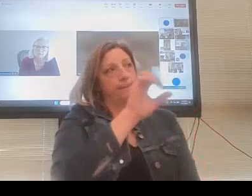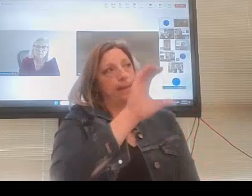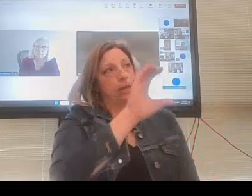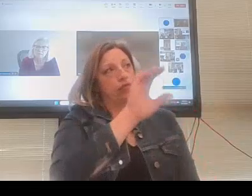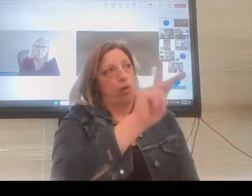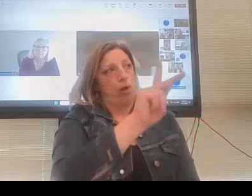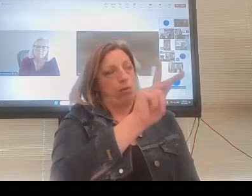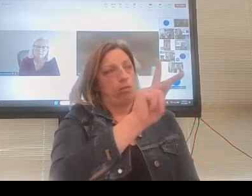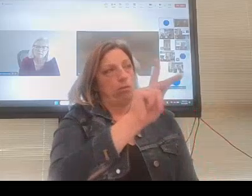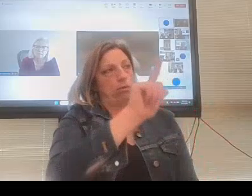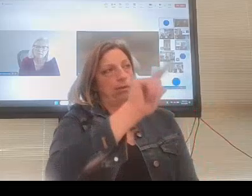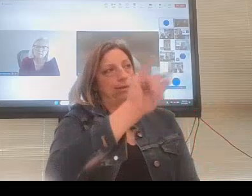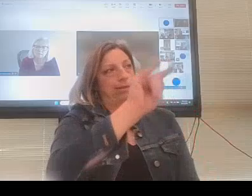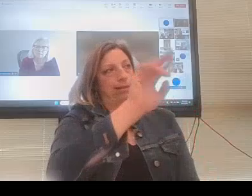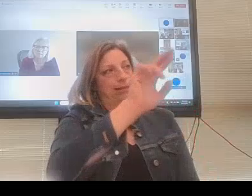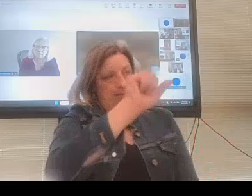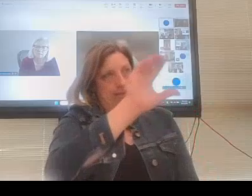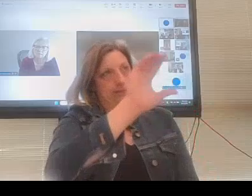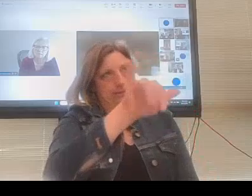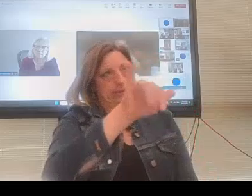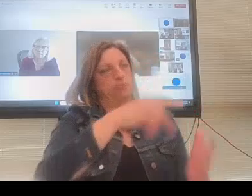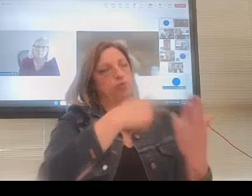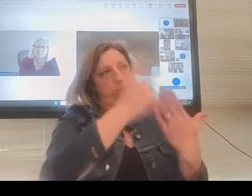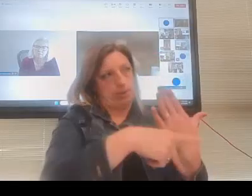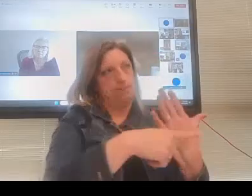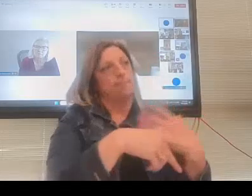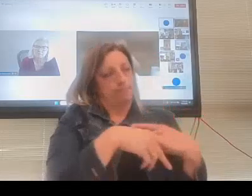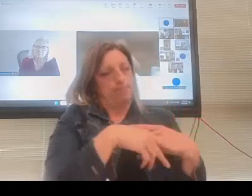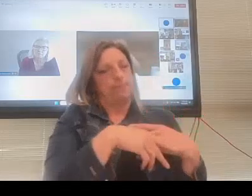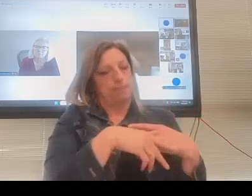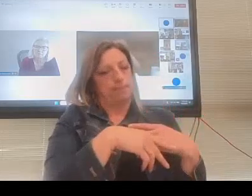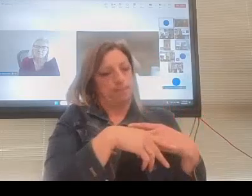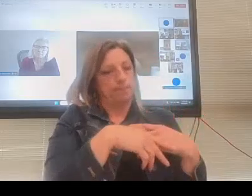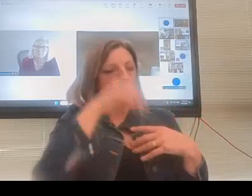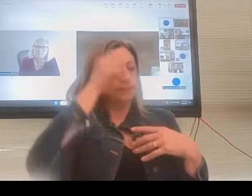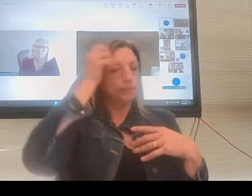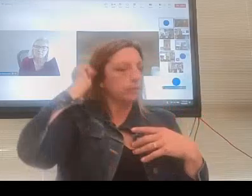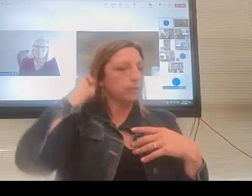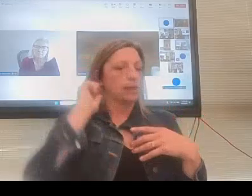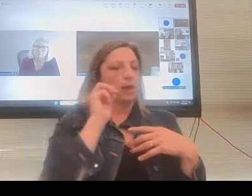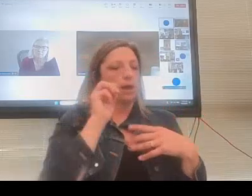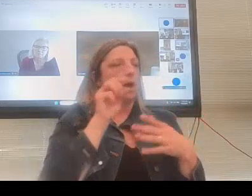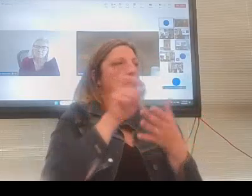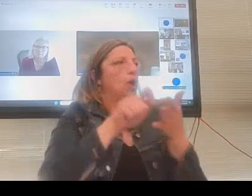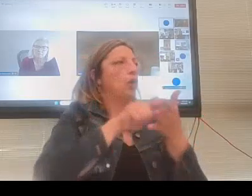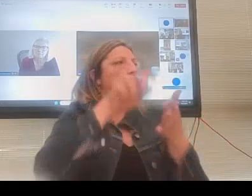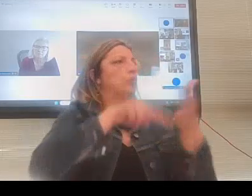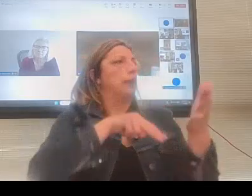we also have the Bedrock Legacy Program.